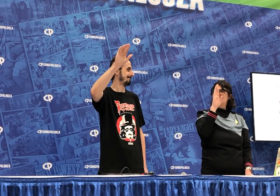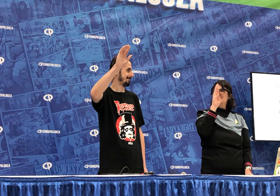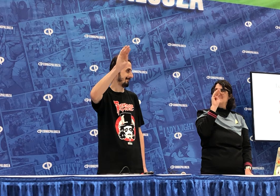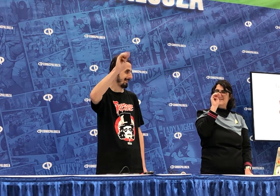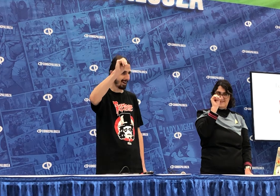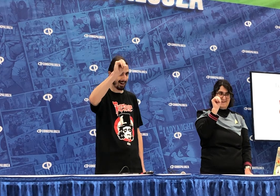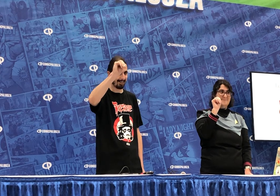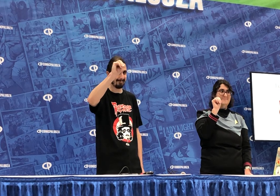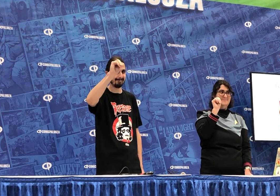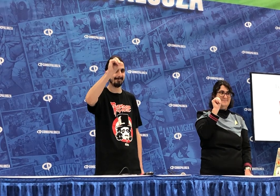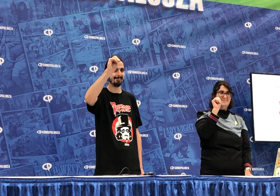M,